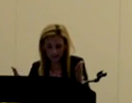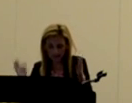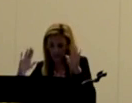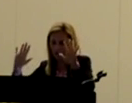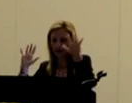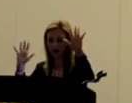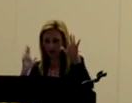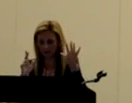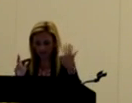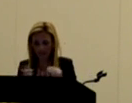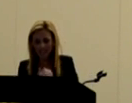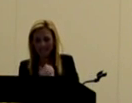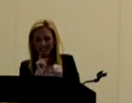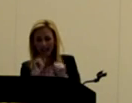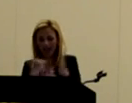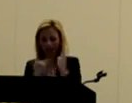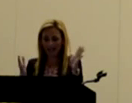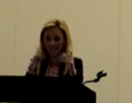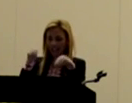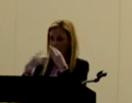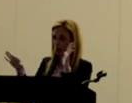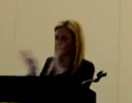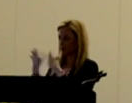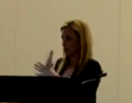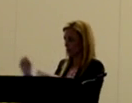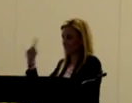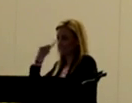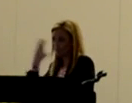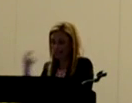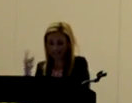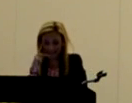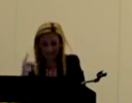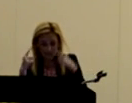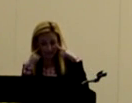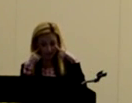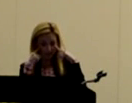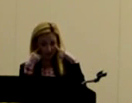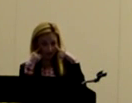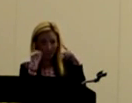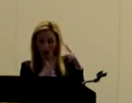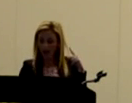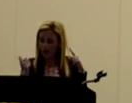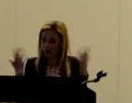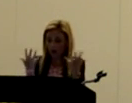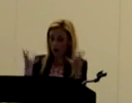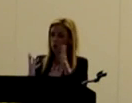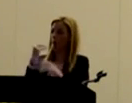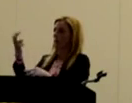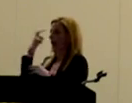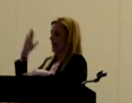things. Deafness cuts you off from people. And if given the choice between being blind or being deaf, he would choose